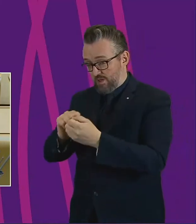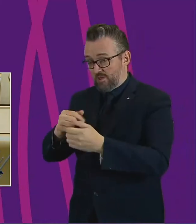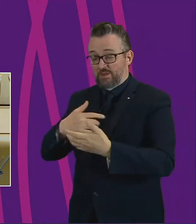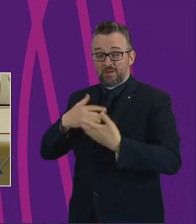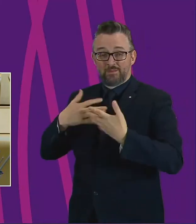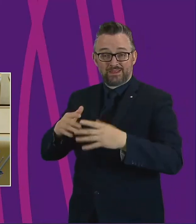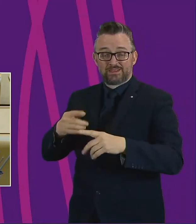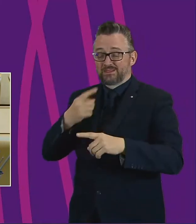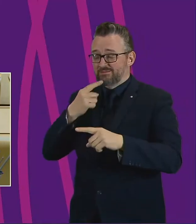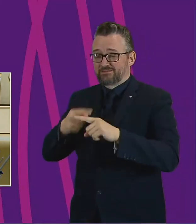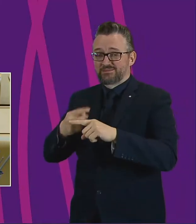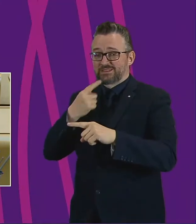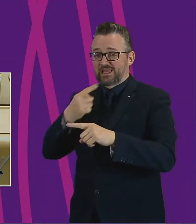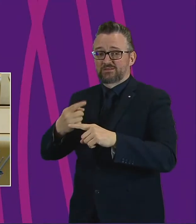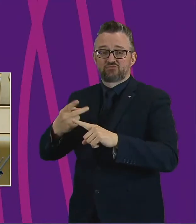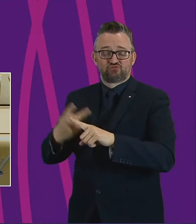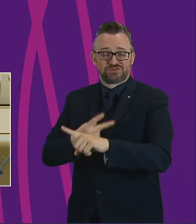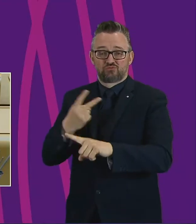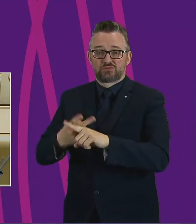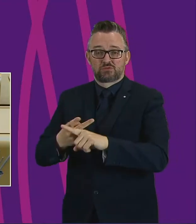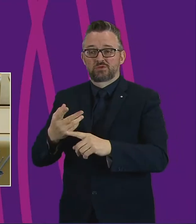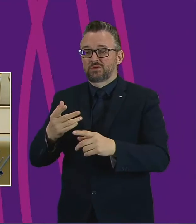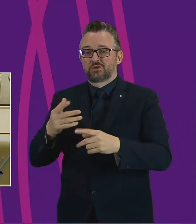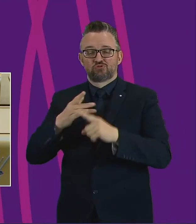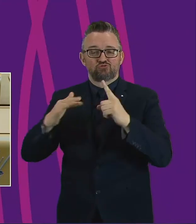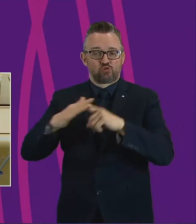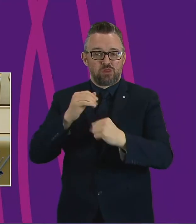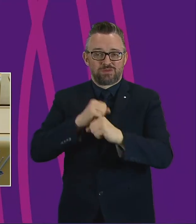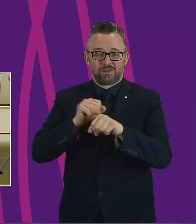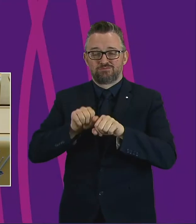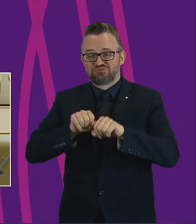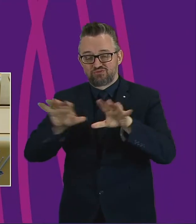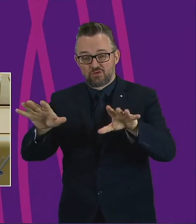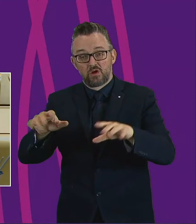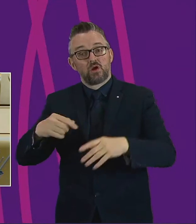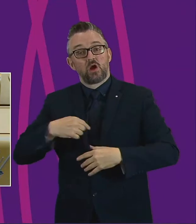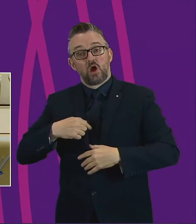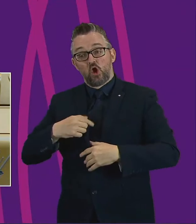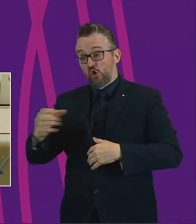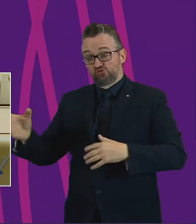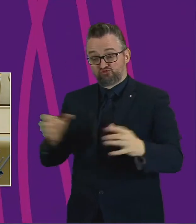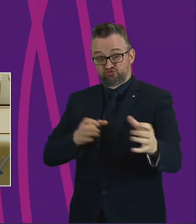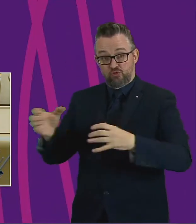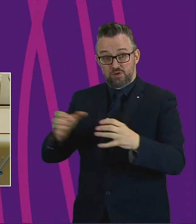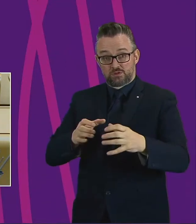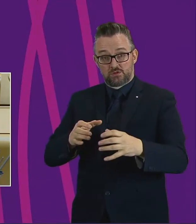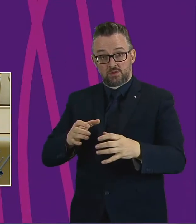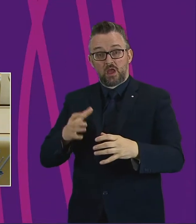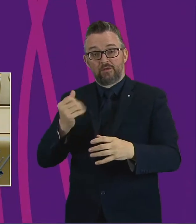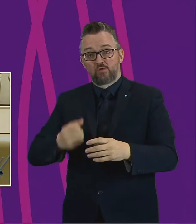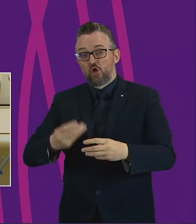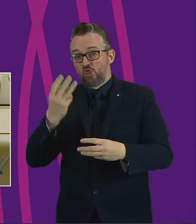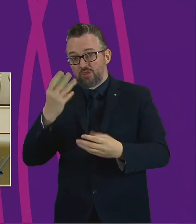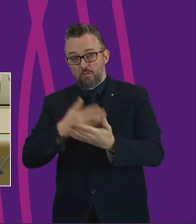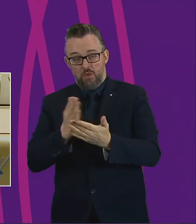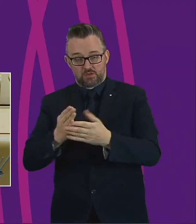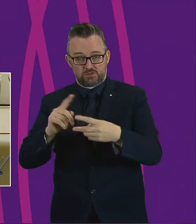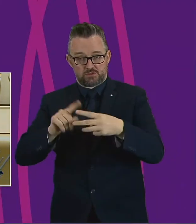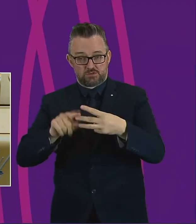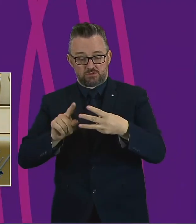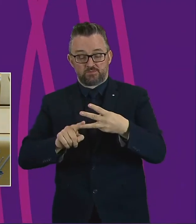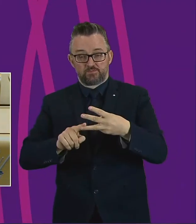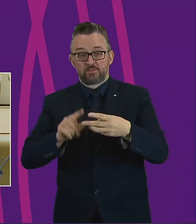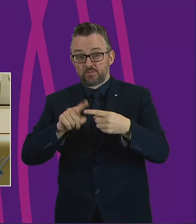on social media and elsewhere that our recruitment exercise for contact tracers is threefold. NHS